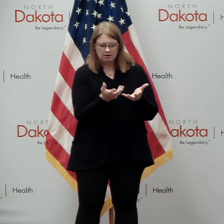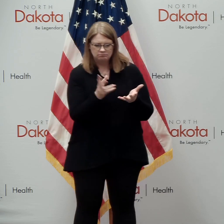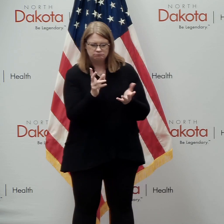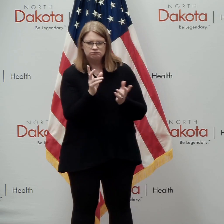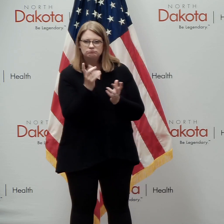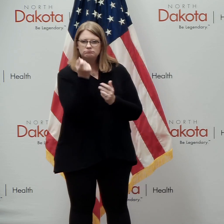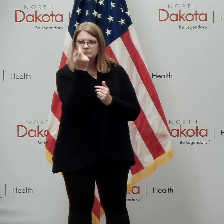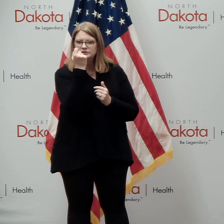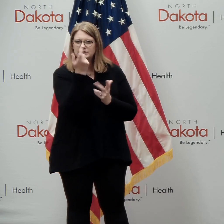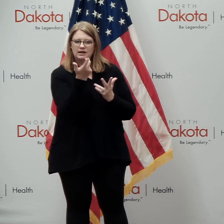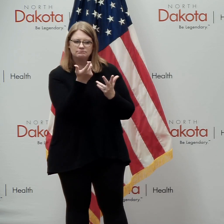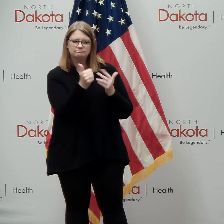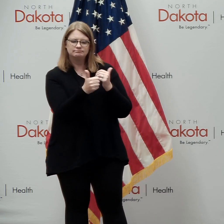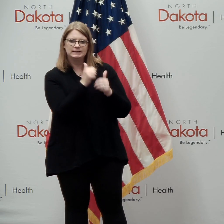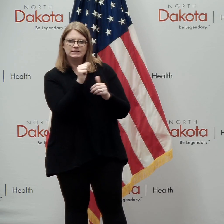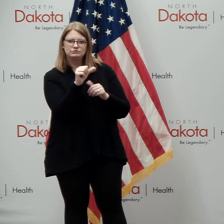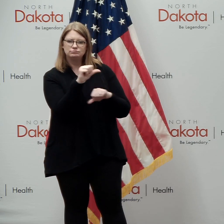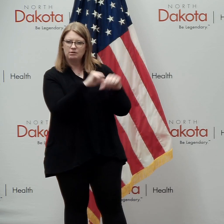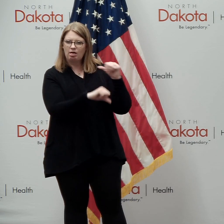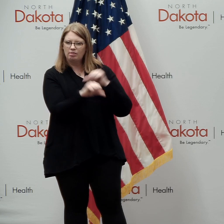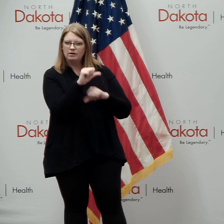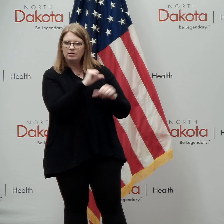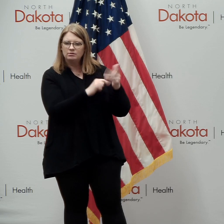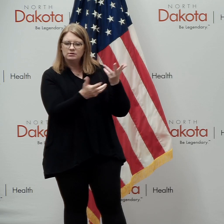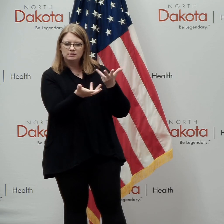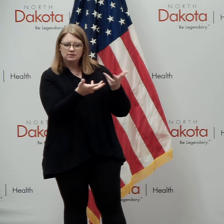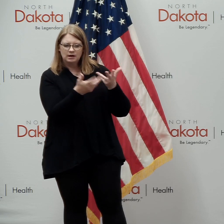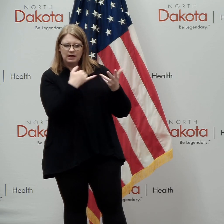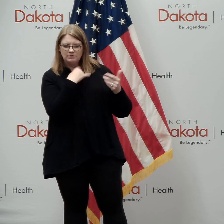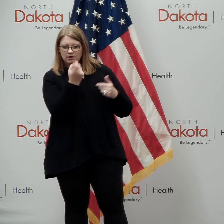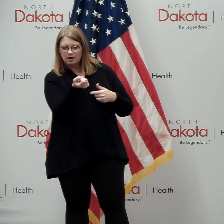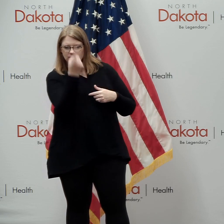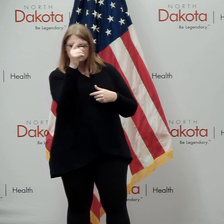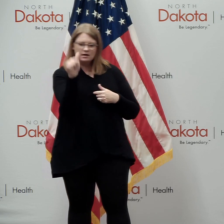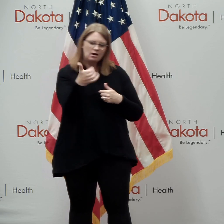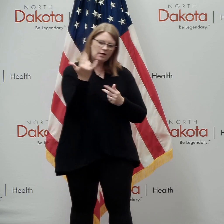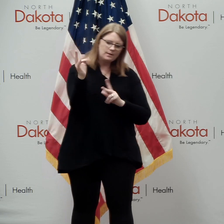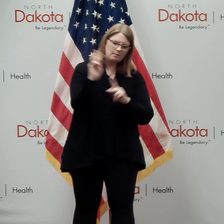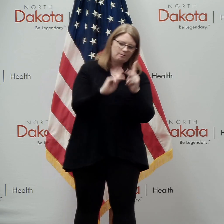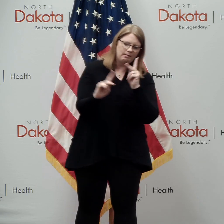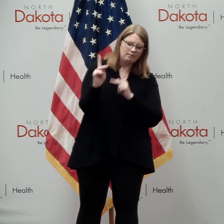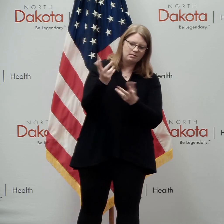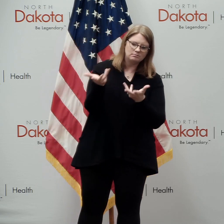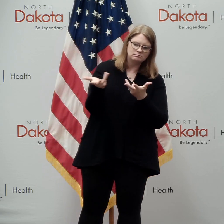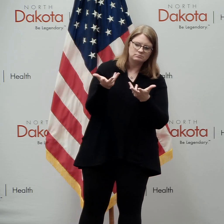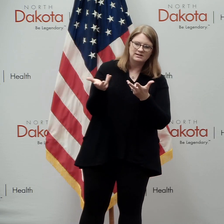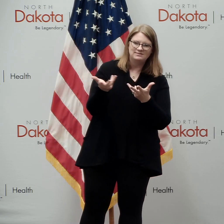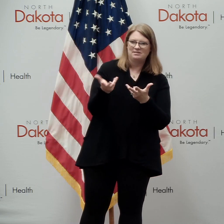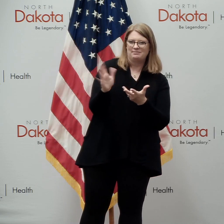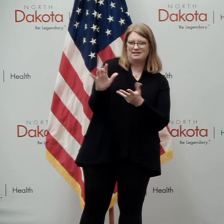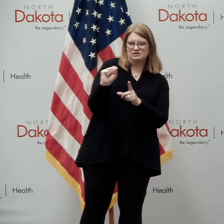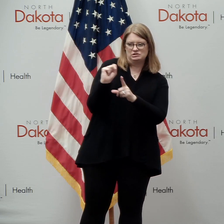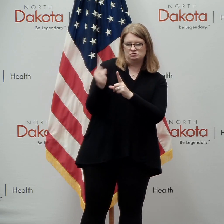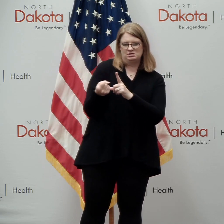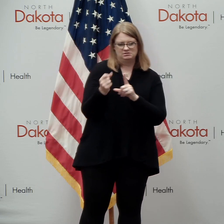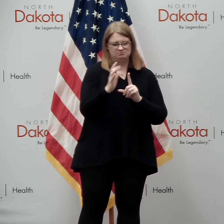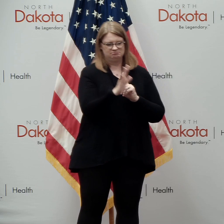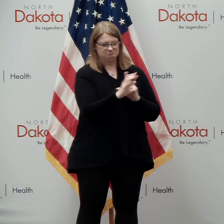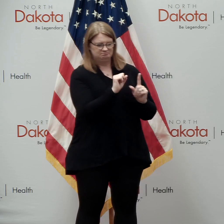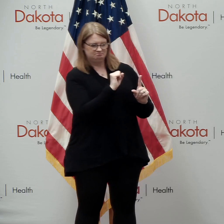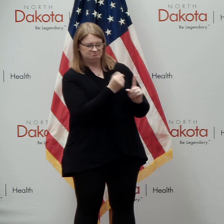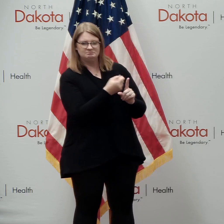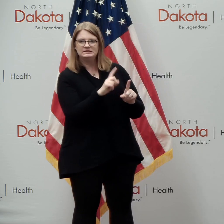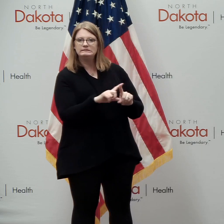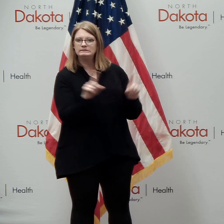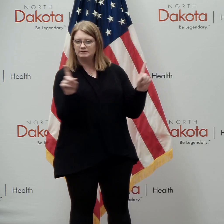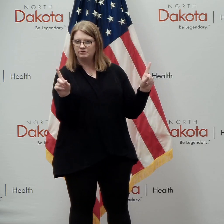that each of us have as individuals to comprehend others who may find themselves in very different situations. So again,